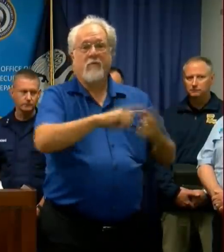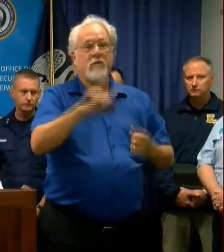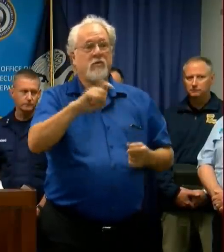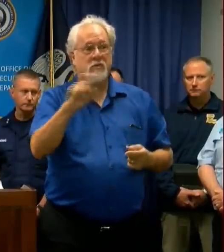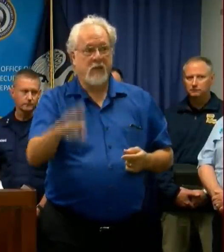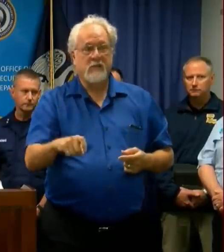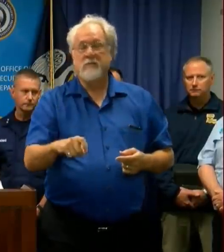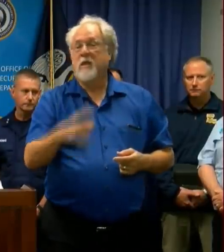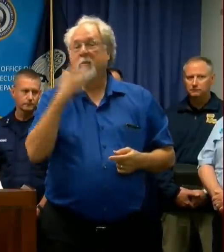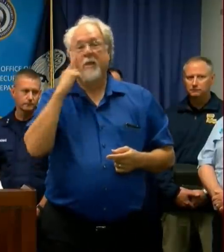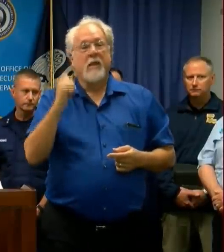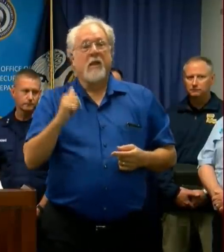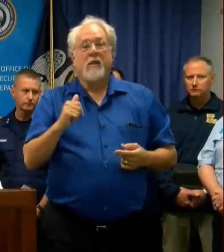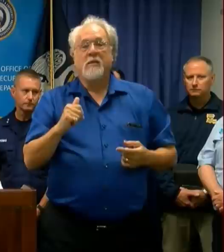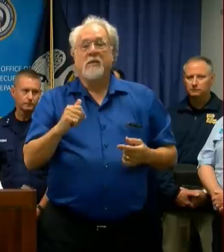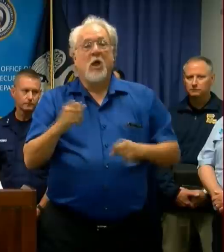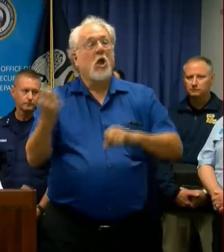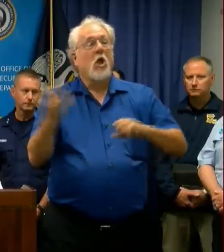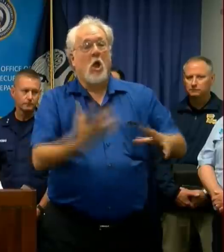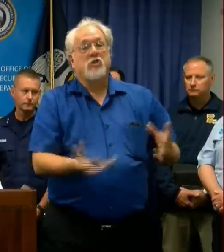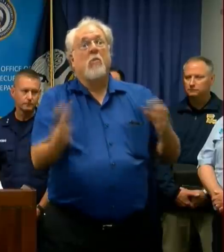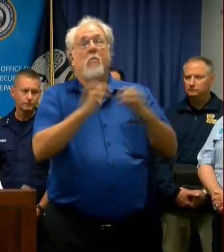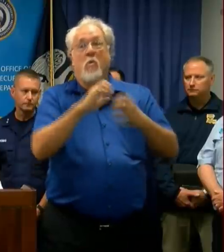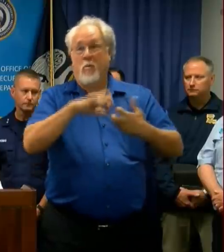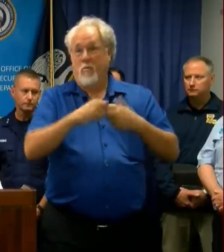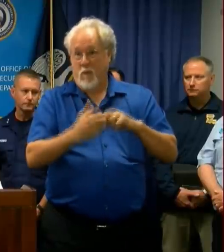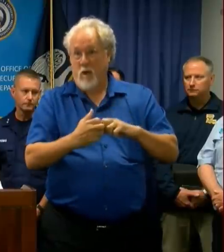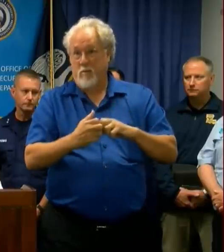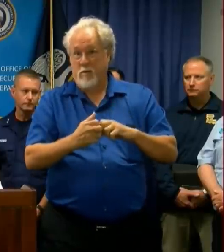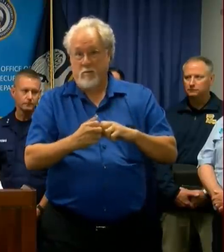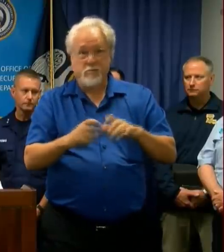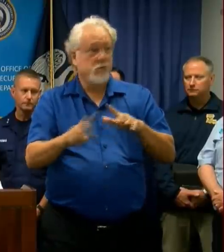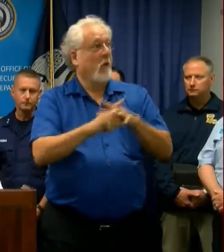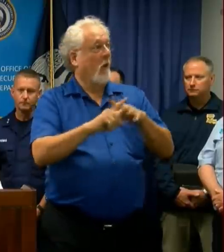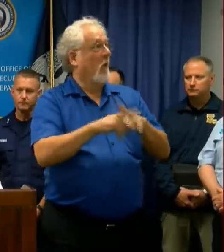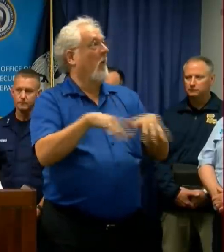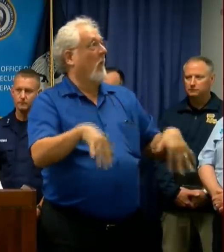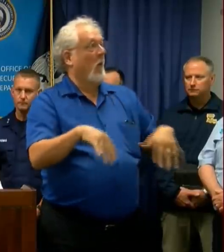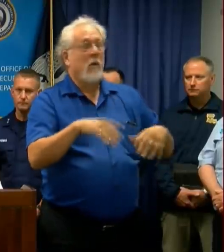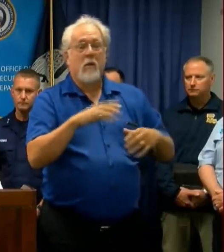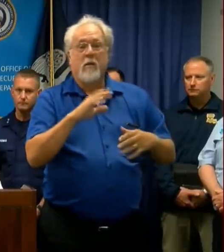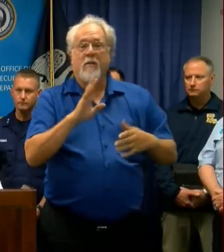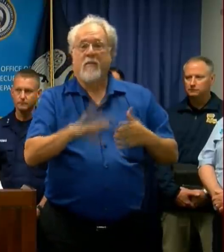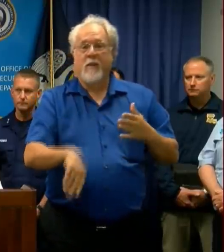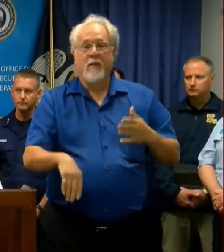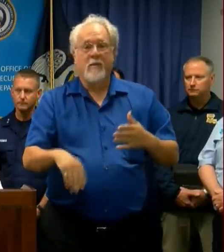Texas because you can cause more of a problem than you will be